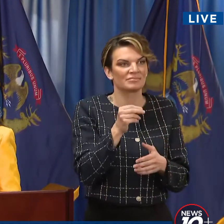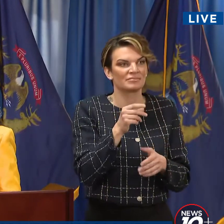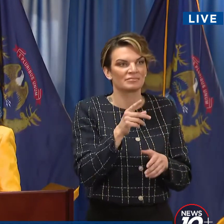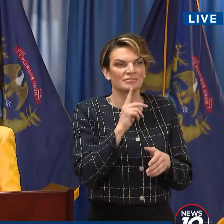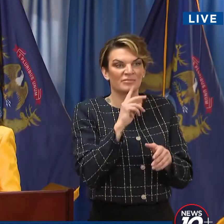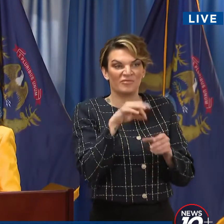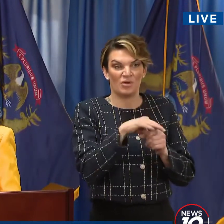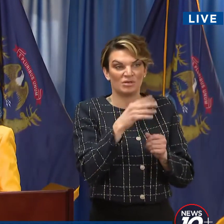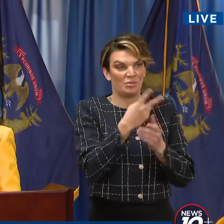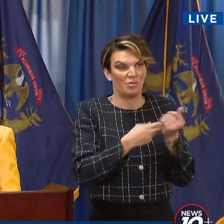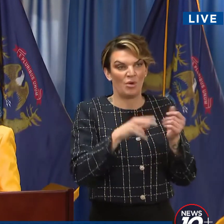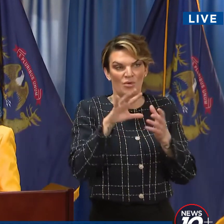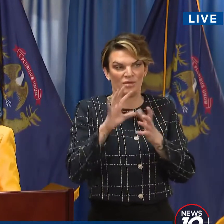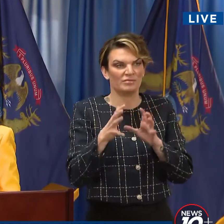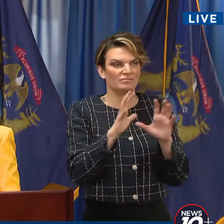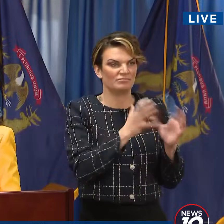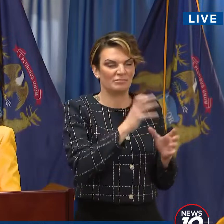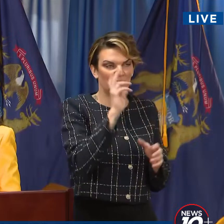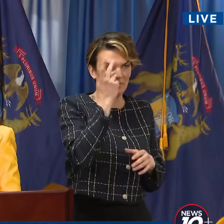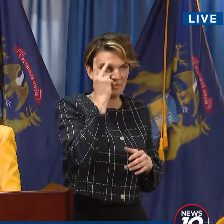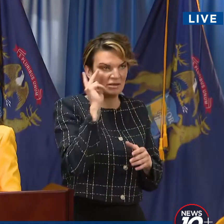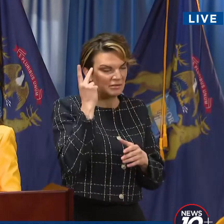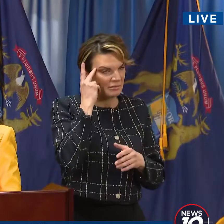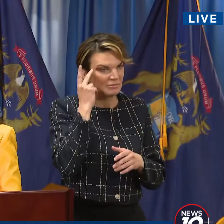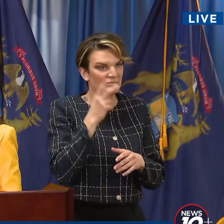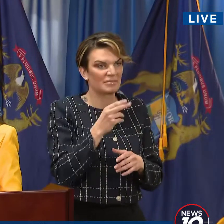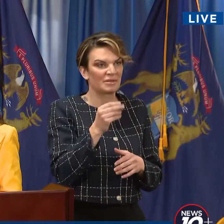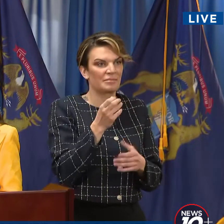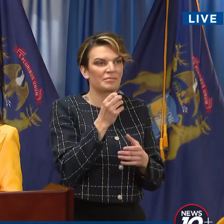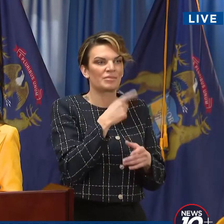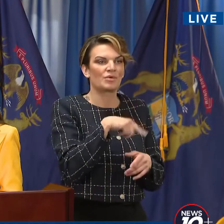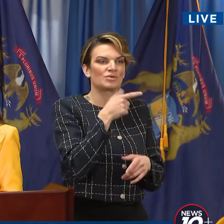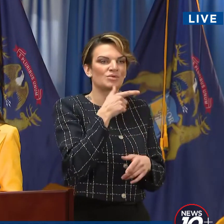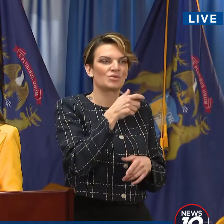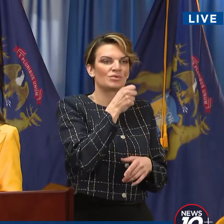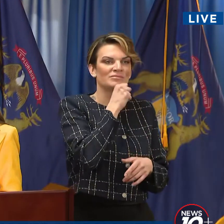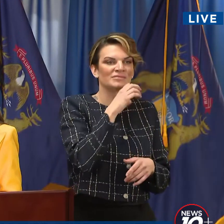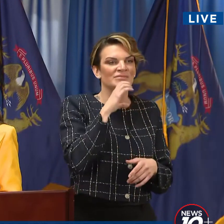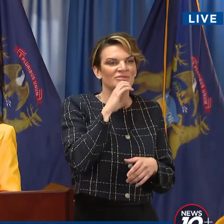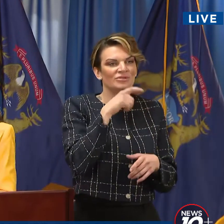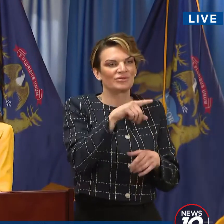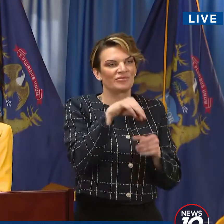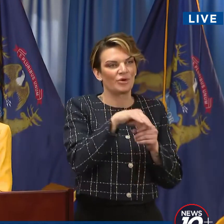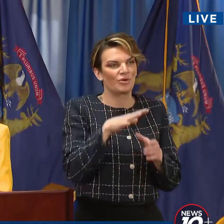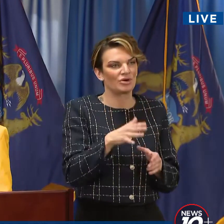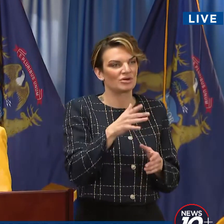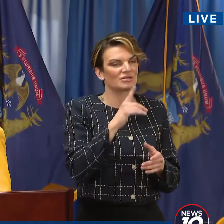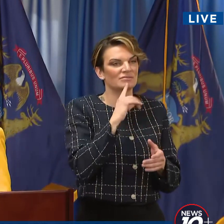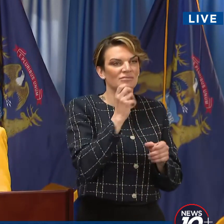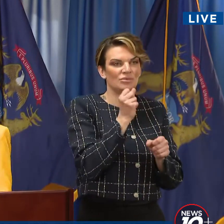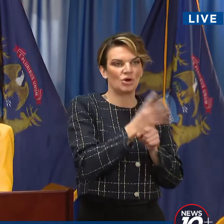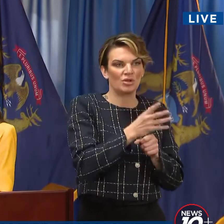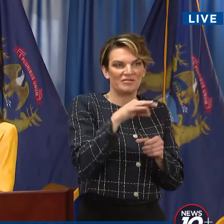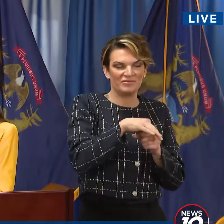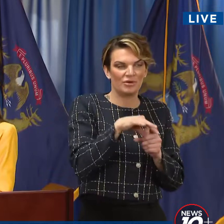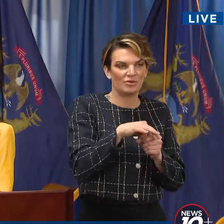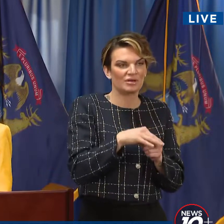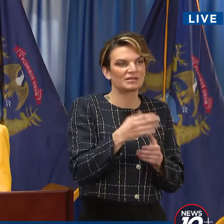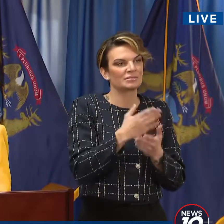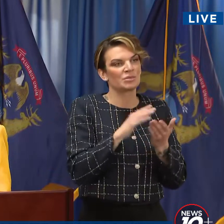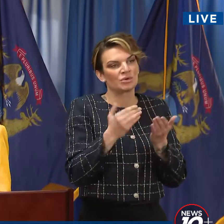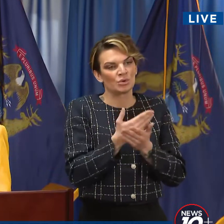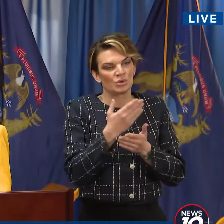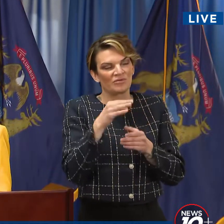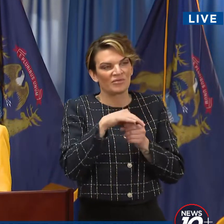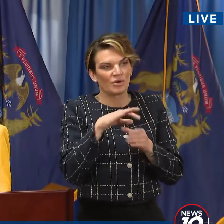And we saw a lot of older voters take advantage of early voting. We saw a lot of new voters, as well as many who had voted